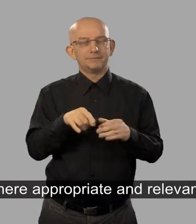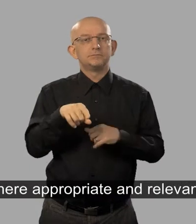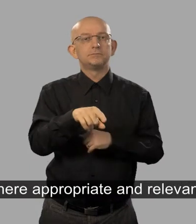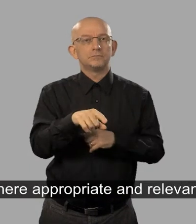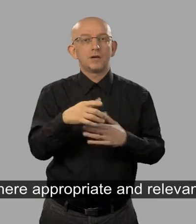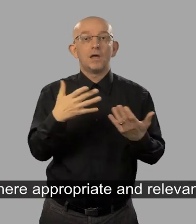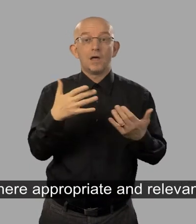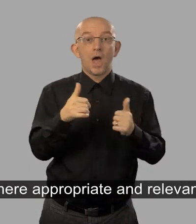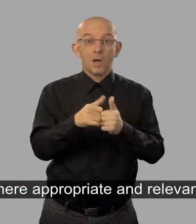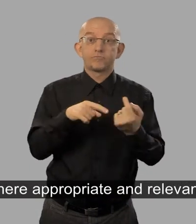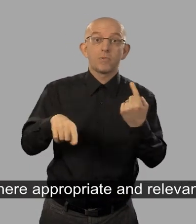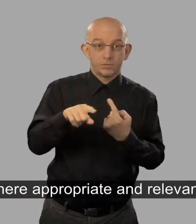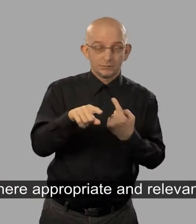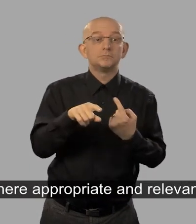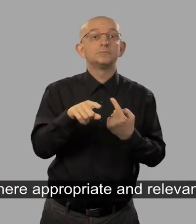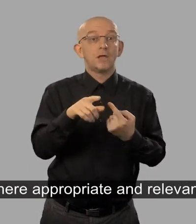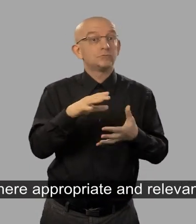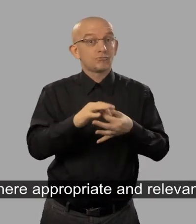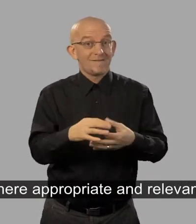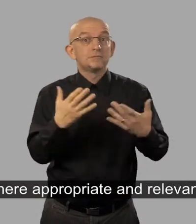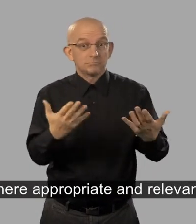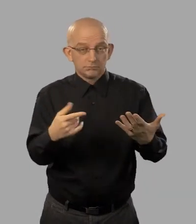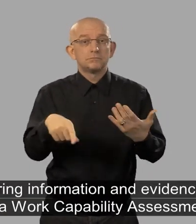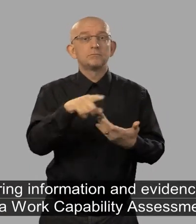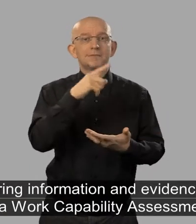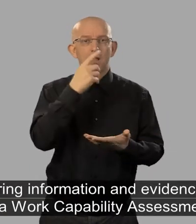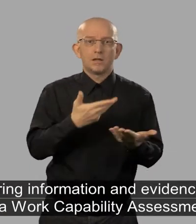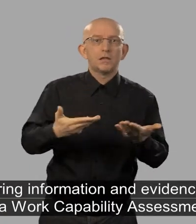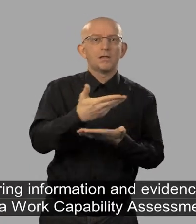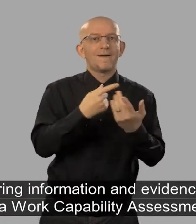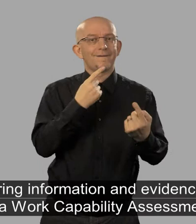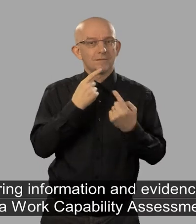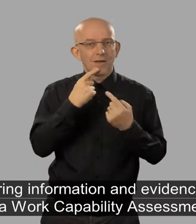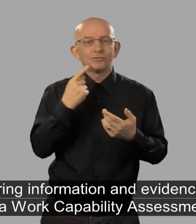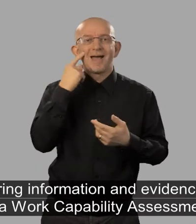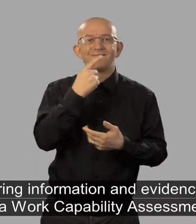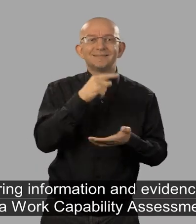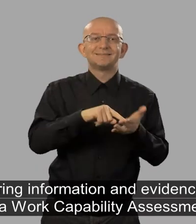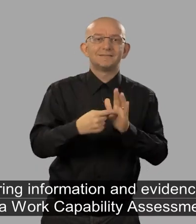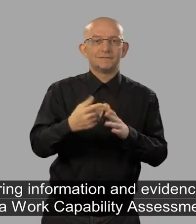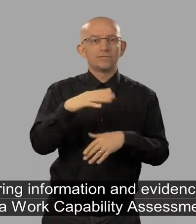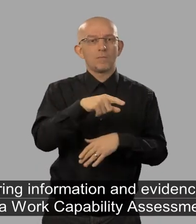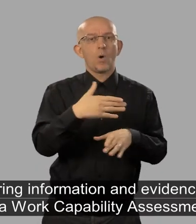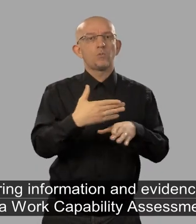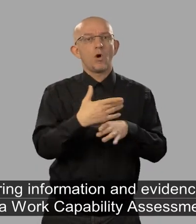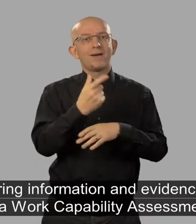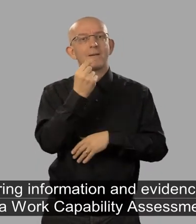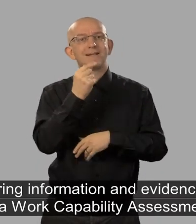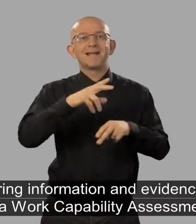B. Where appropriate and relevant, sharing information and evidence from a work capability assessment